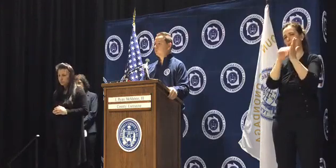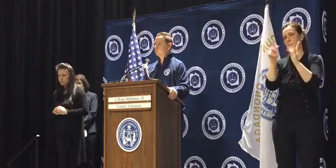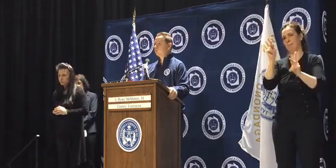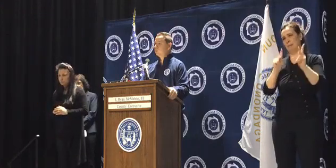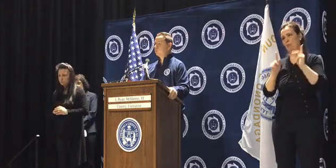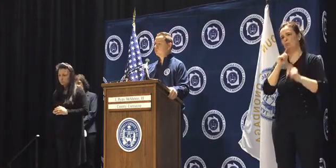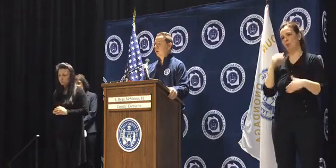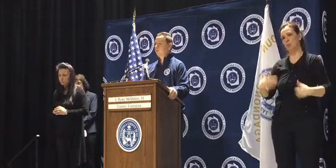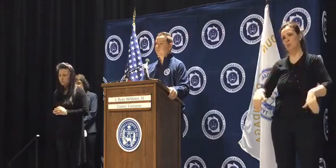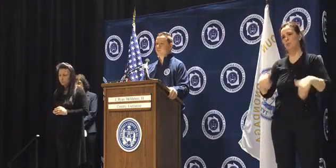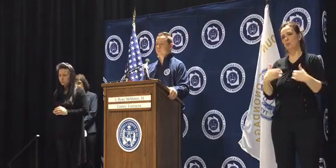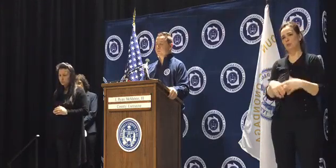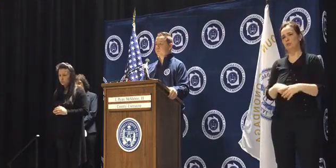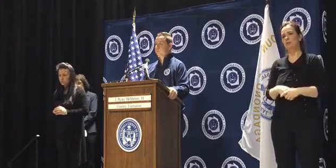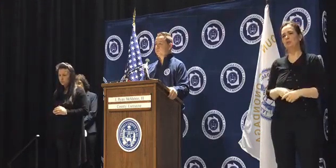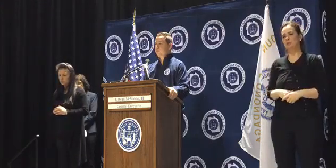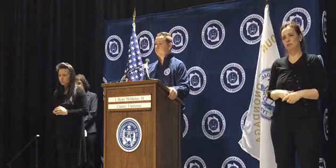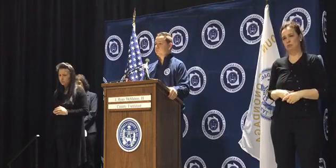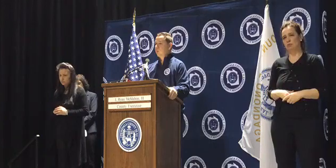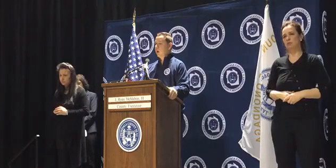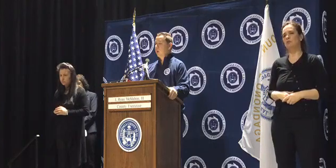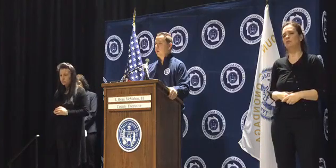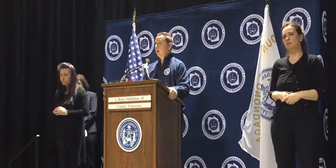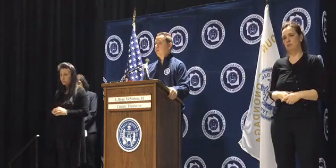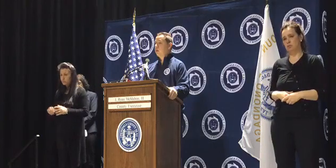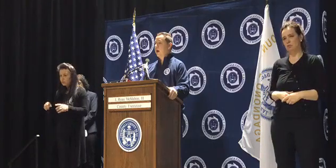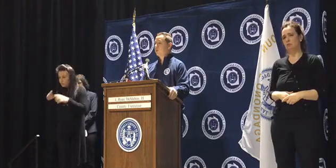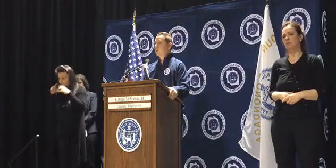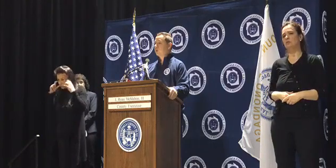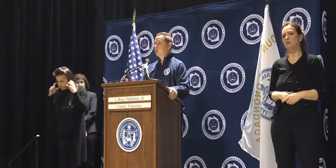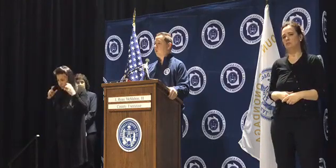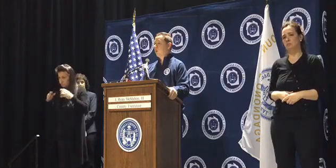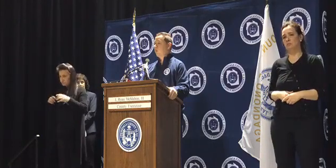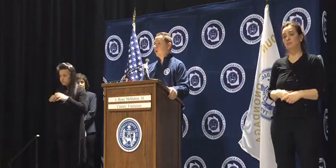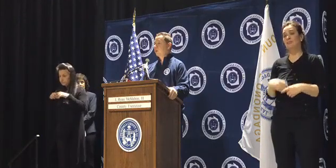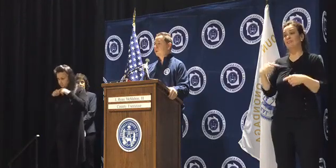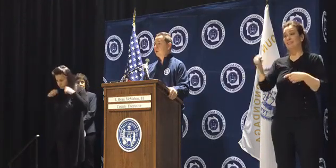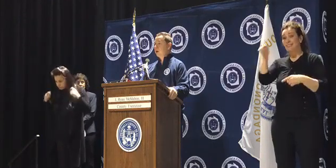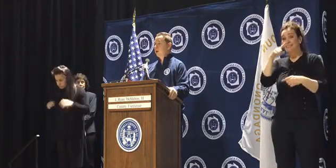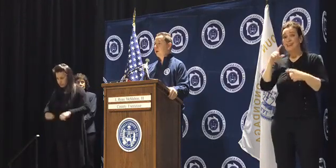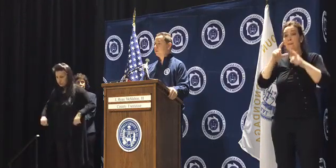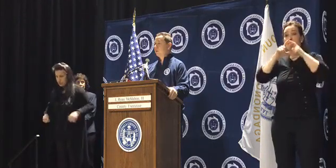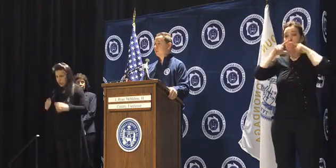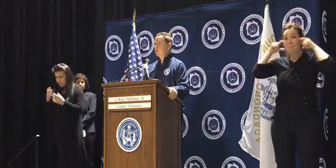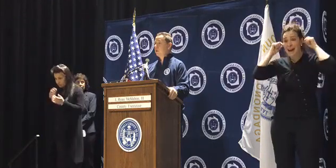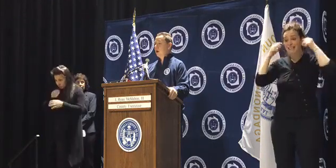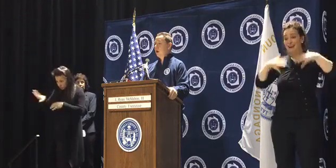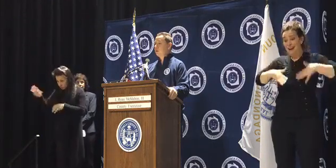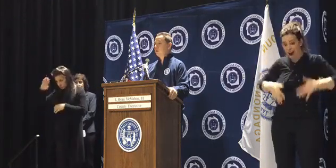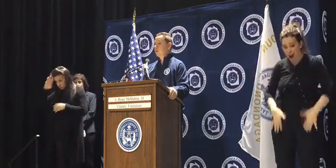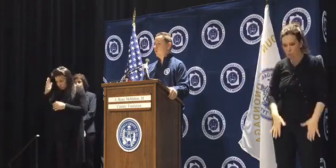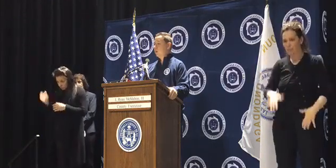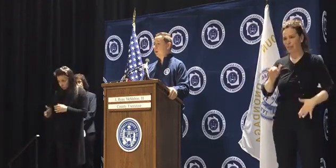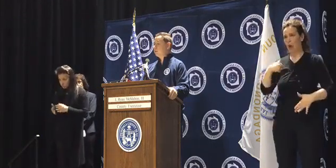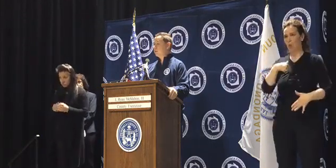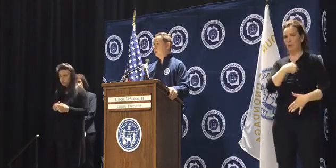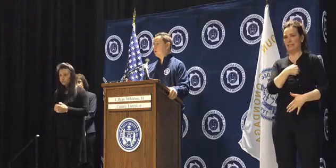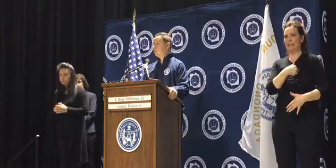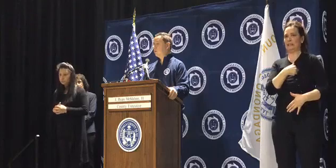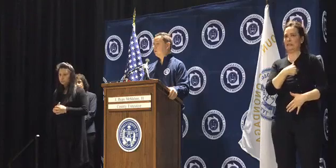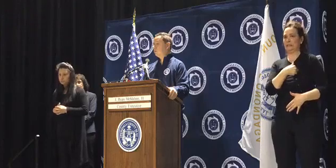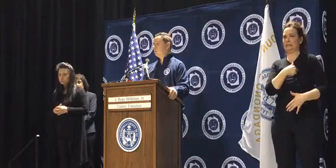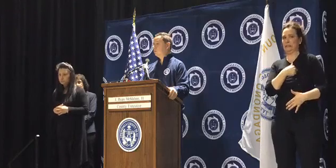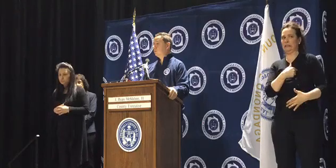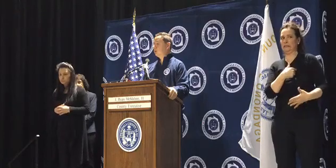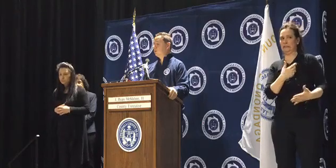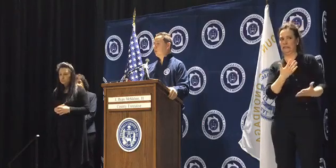1 million downstate. Yeah. How are we doing in Central New York? I'm glad it's loosening up for our friends downstate. Certainly we're going to ask the state